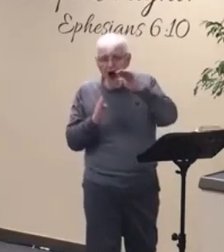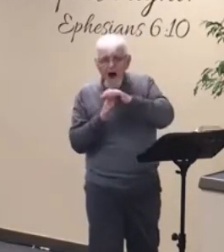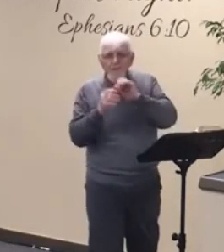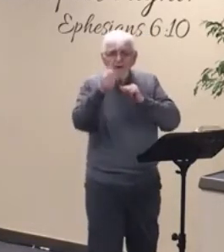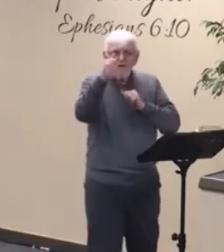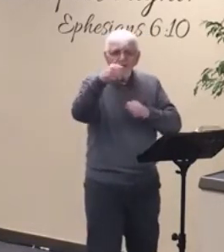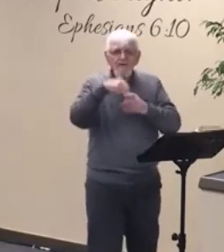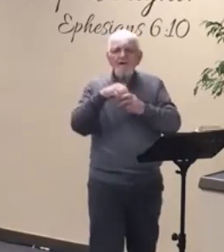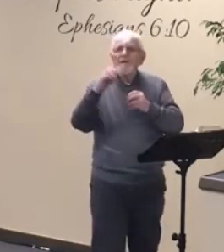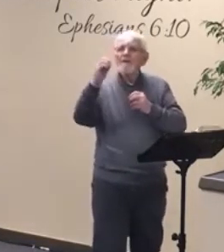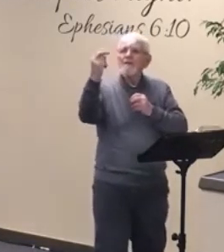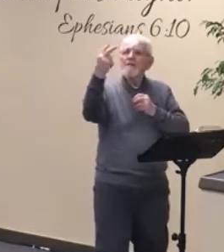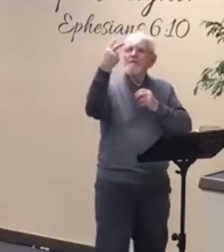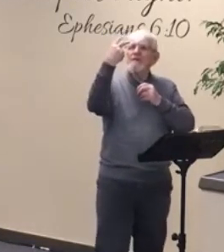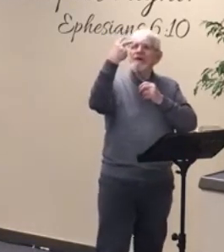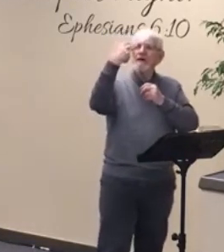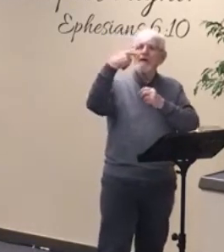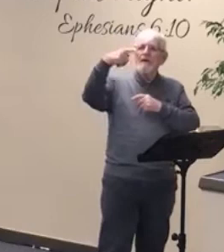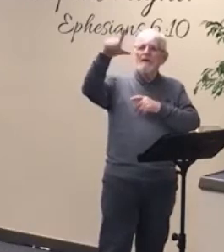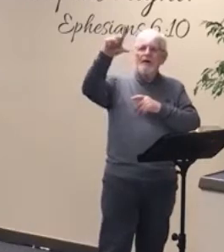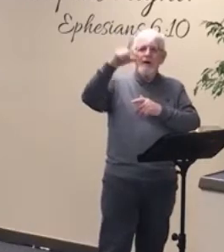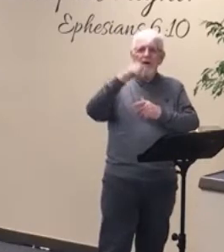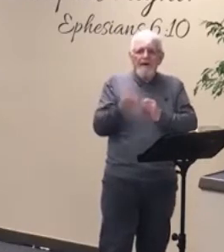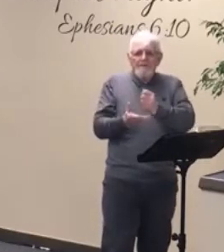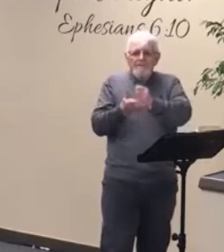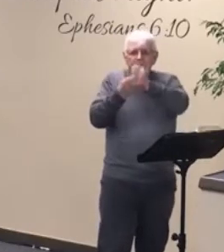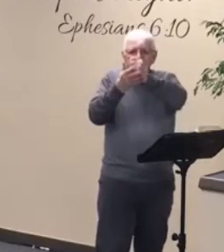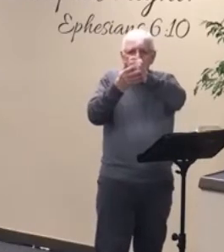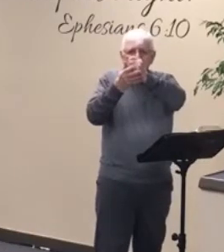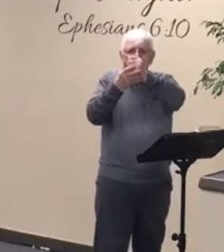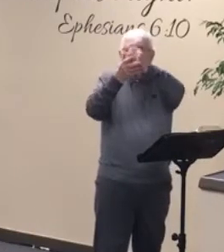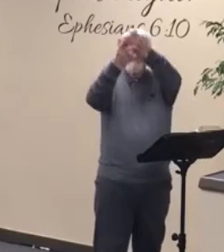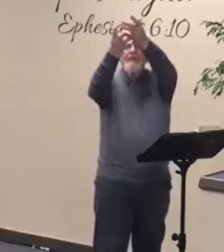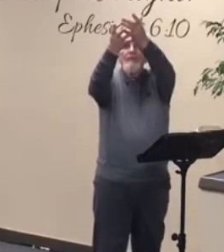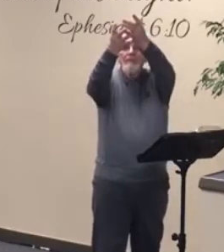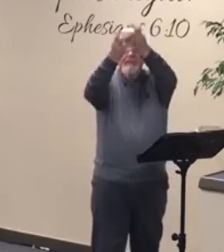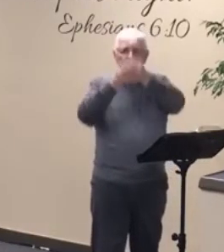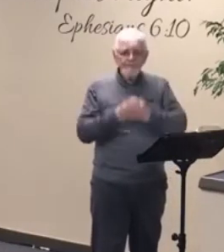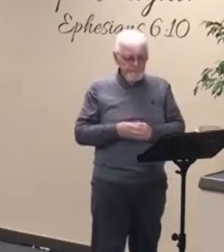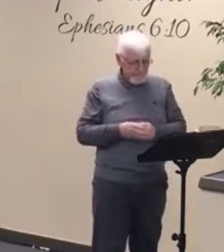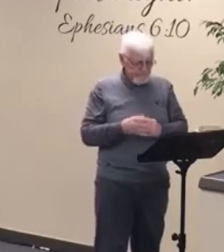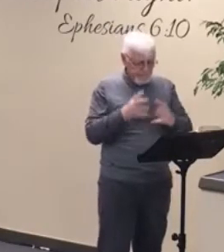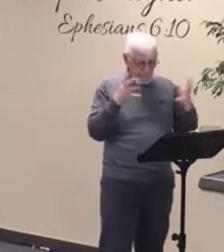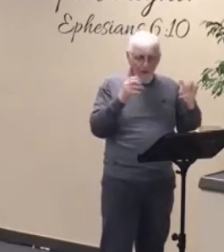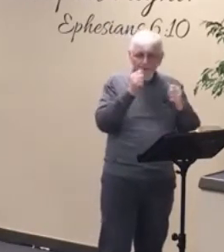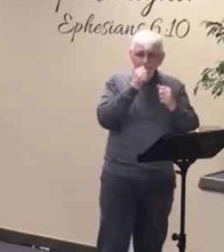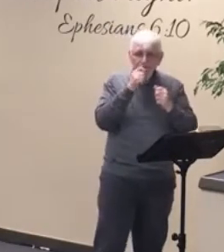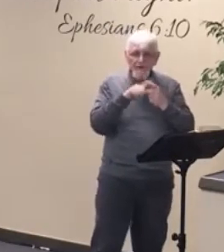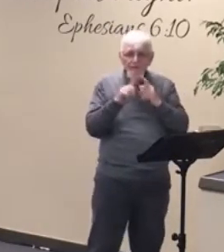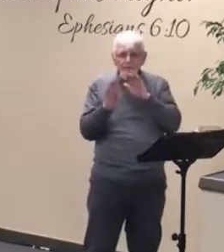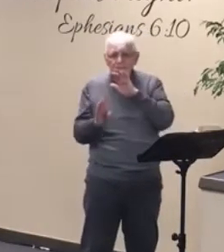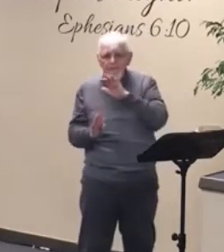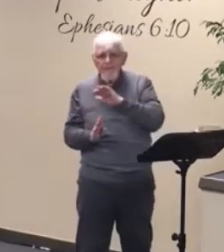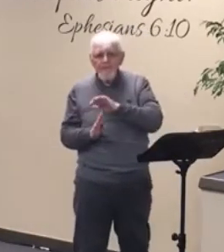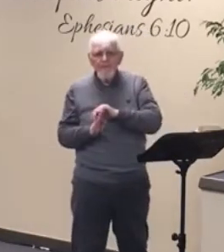in the sight of the Lord, and he shall lift you up. Here's the great secret to humility. I don't think I need to